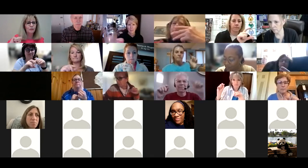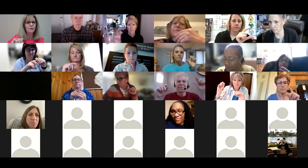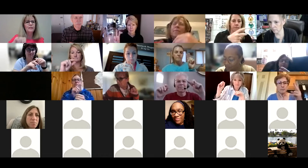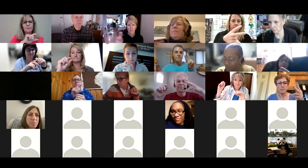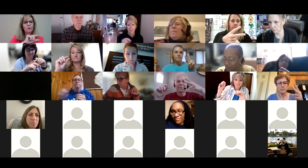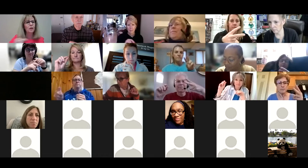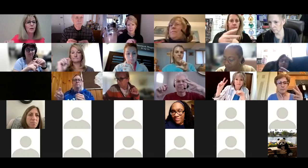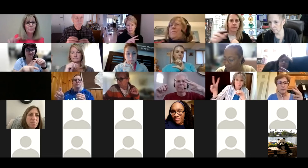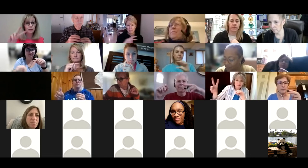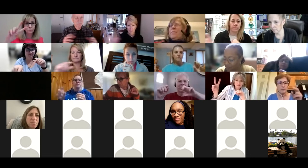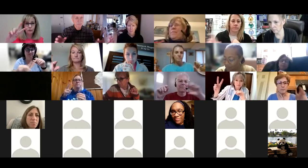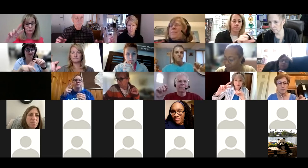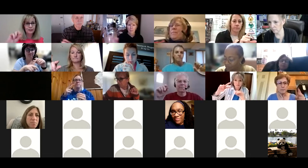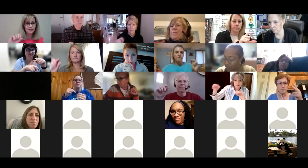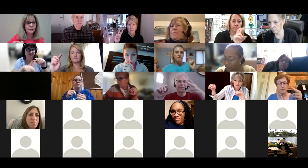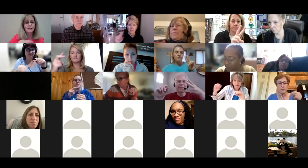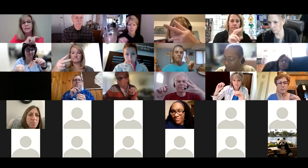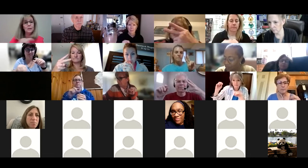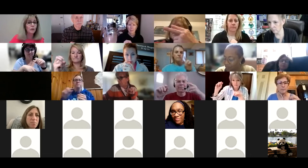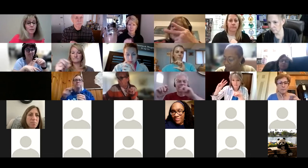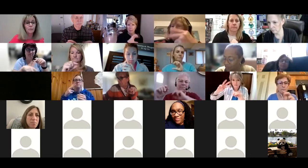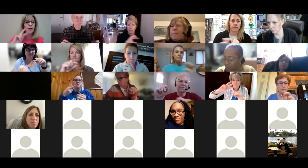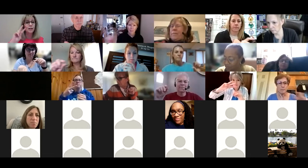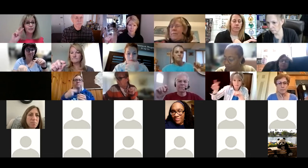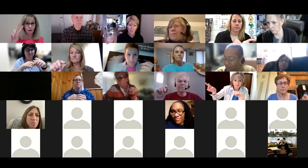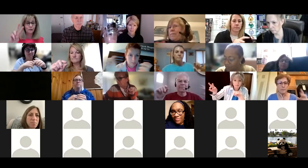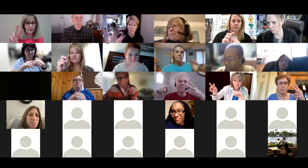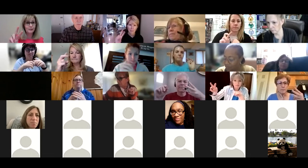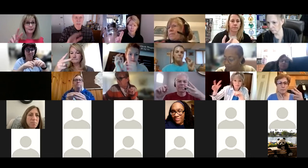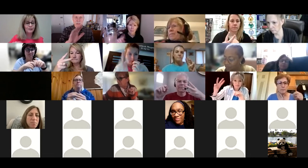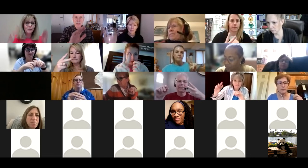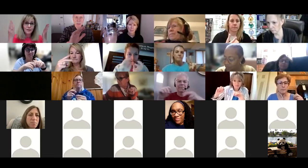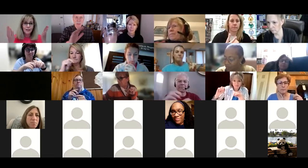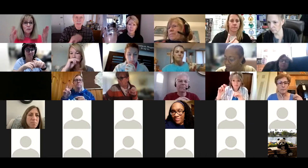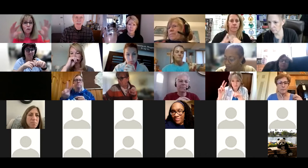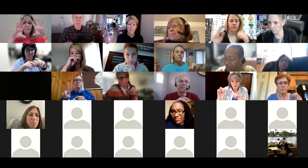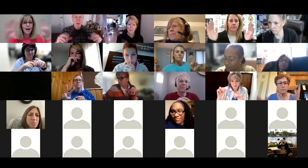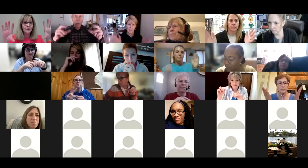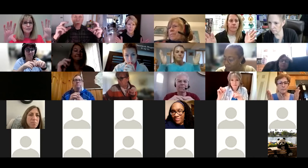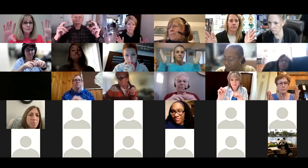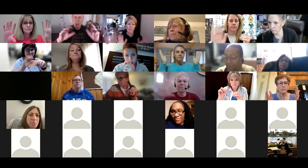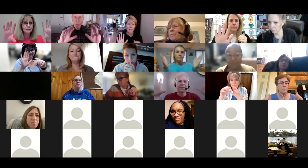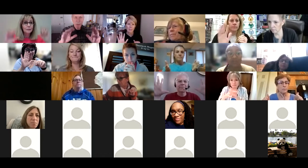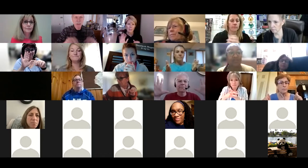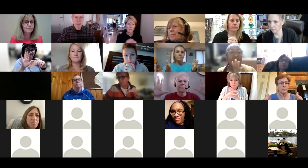those. Then I'm going to write my blue, two sentences. And I'm going to write my red, two sentences. Stop right there. Stop right there.